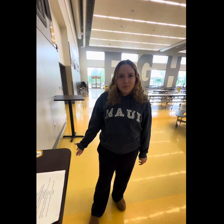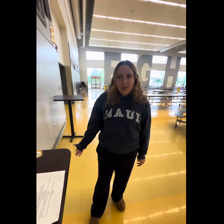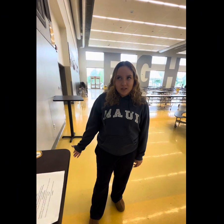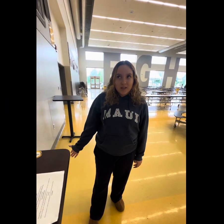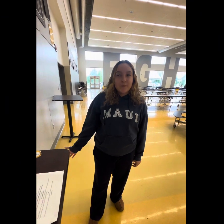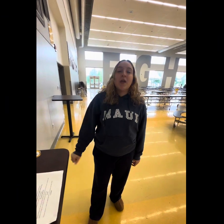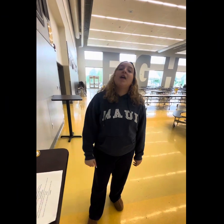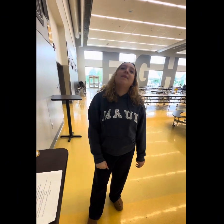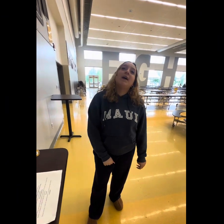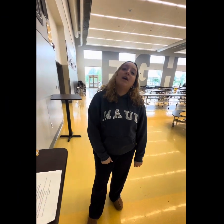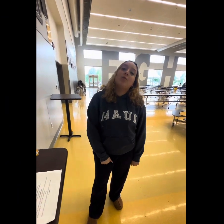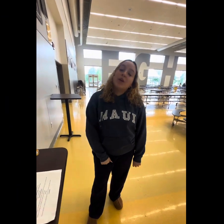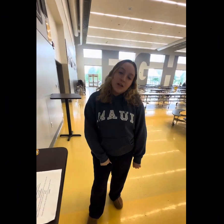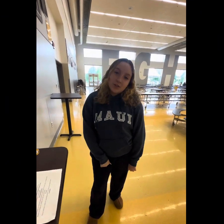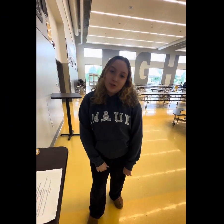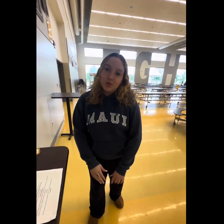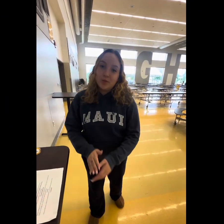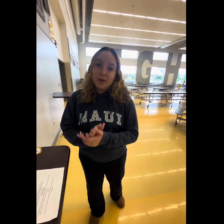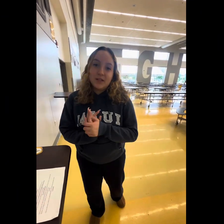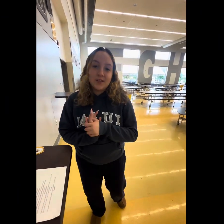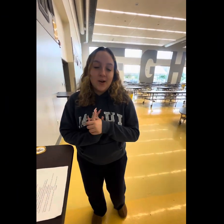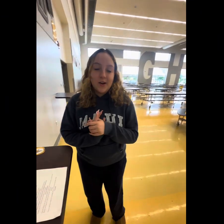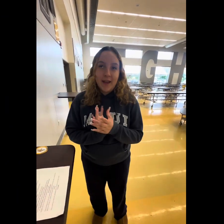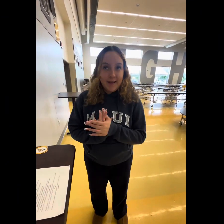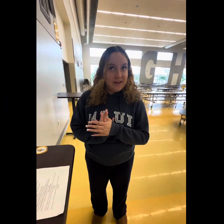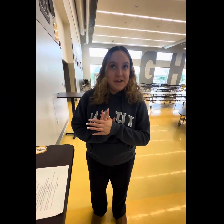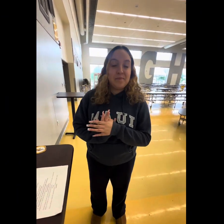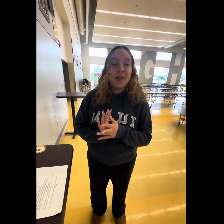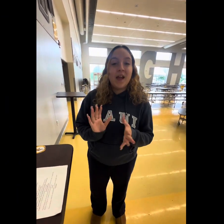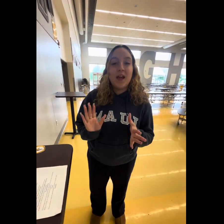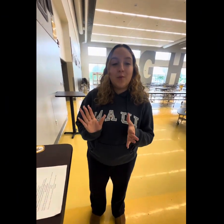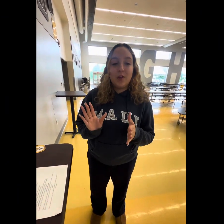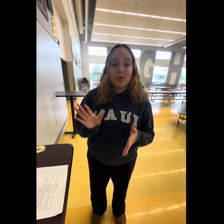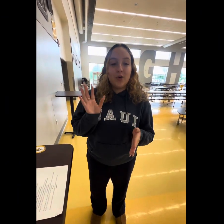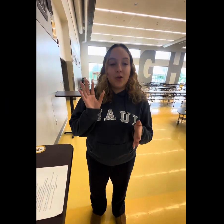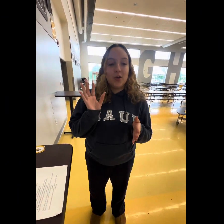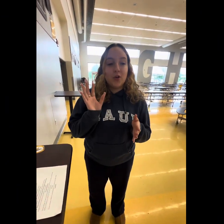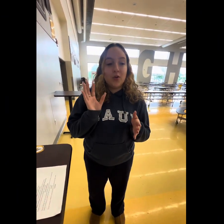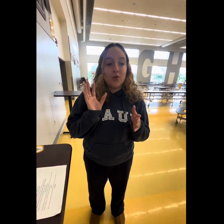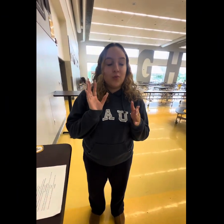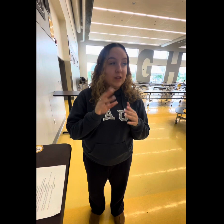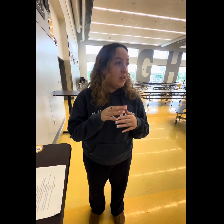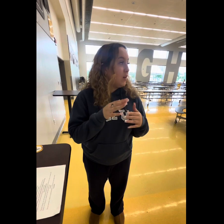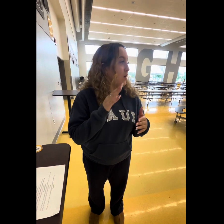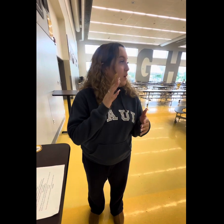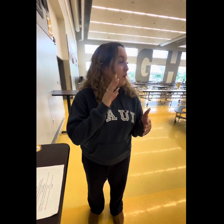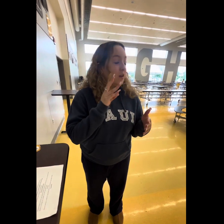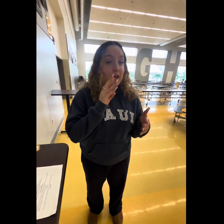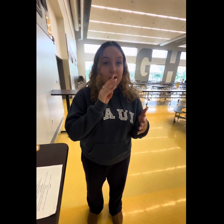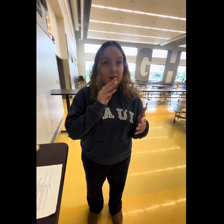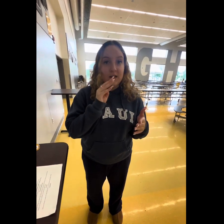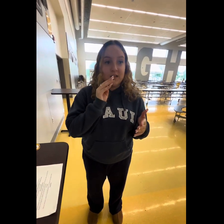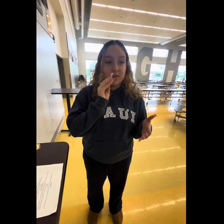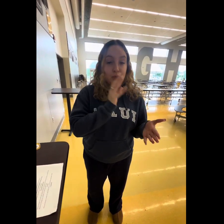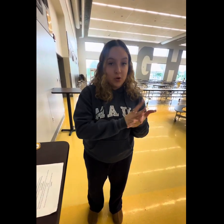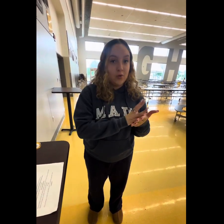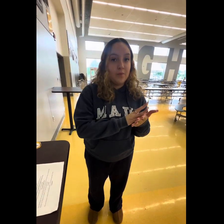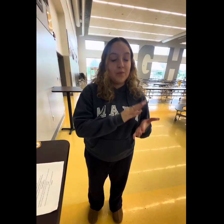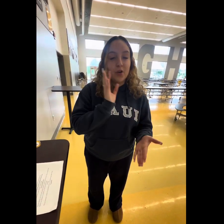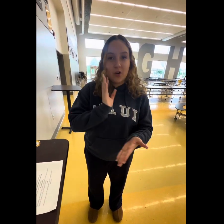essay that we had to do based on AI and whether we think AI is pro or con